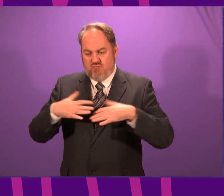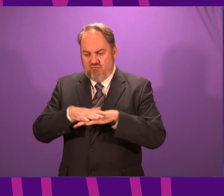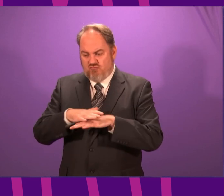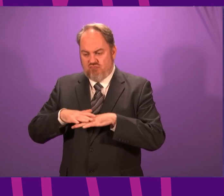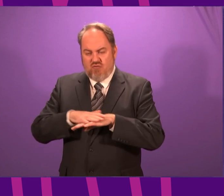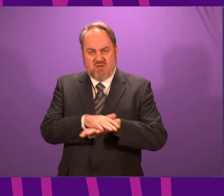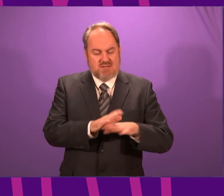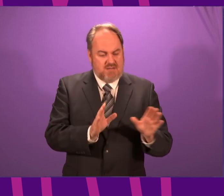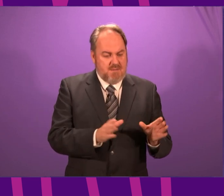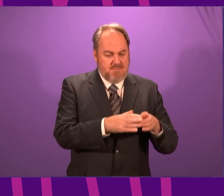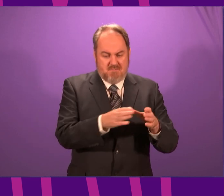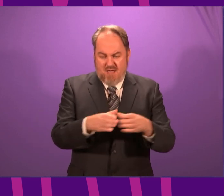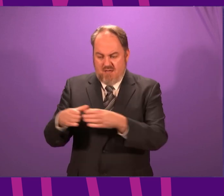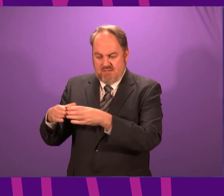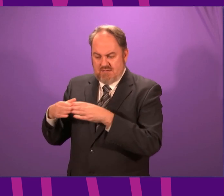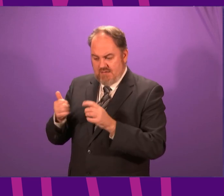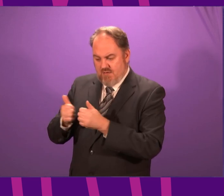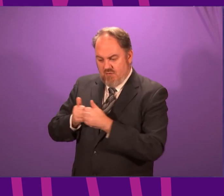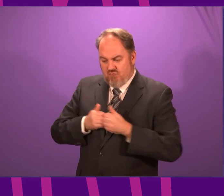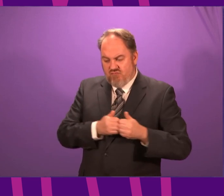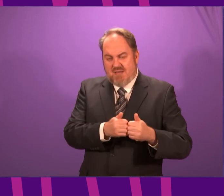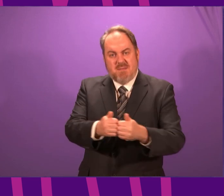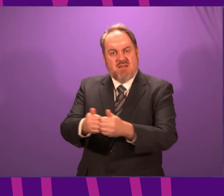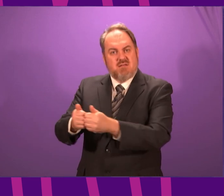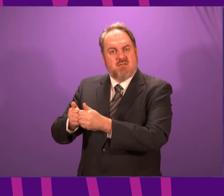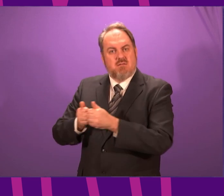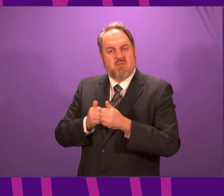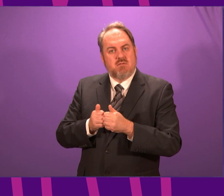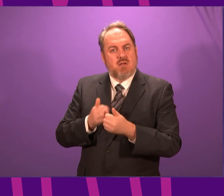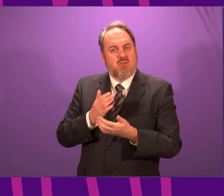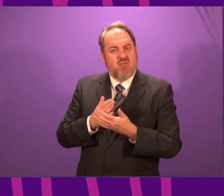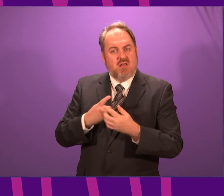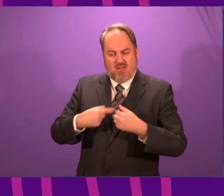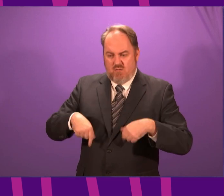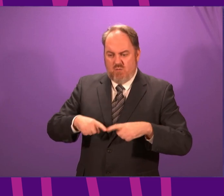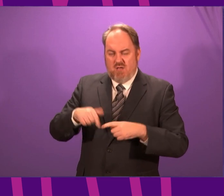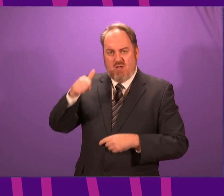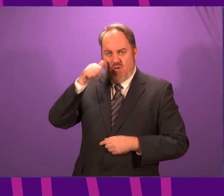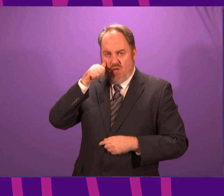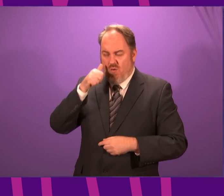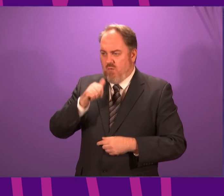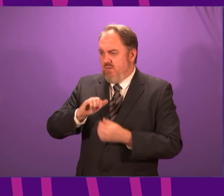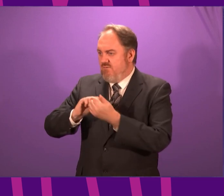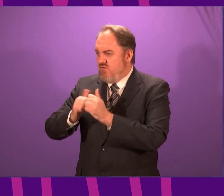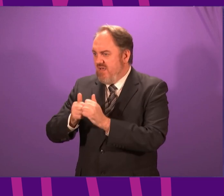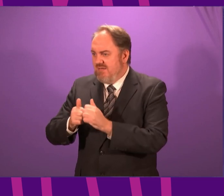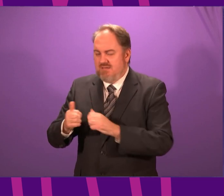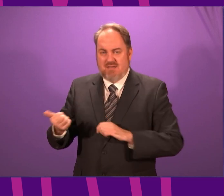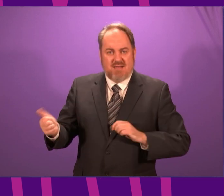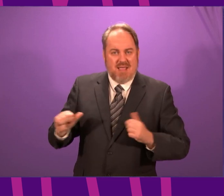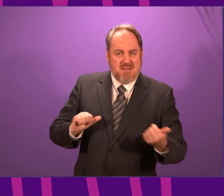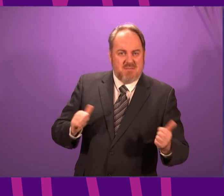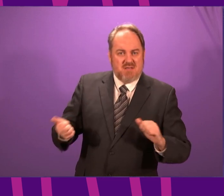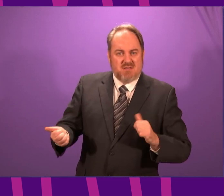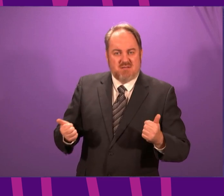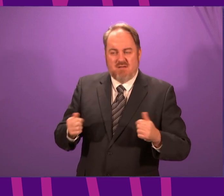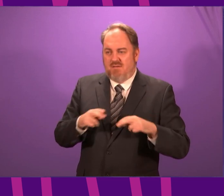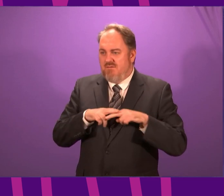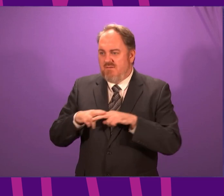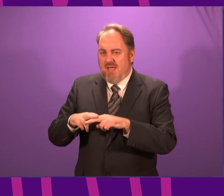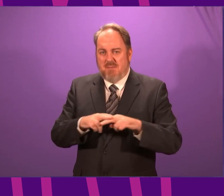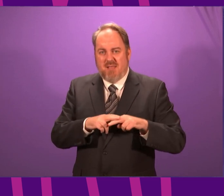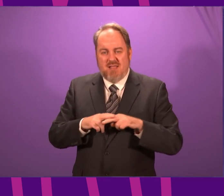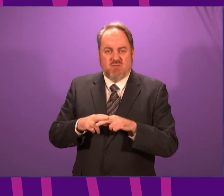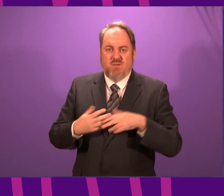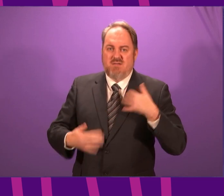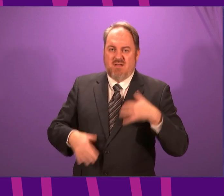this framework over this past week. And to those of us who have had friends, neighbours, family members struck down